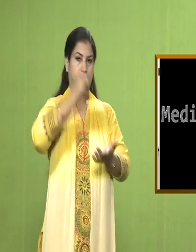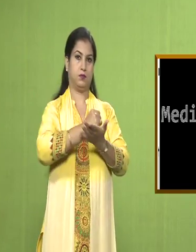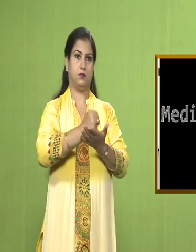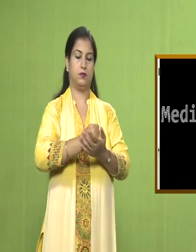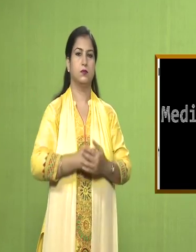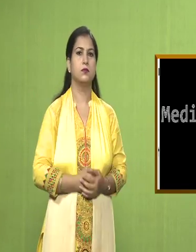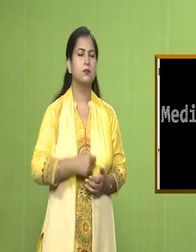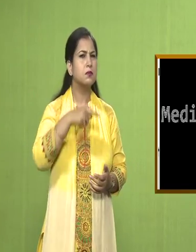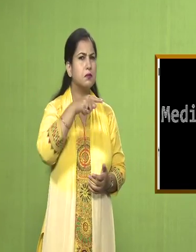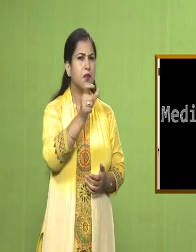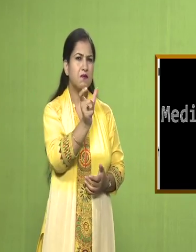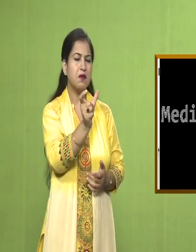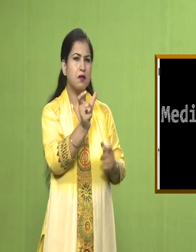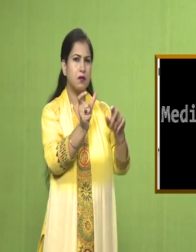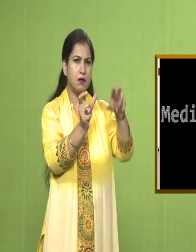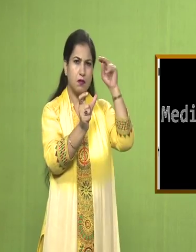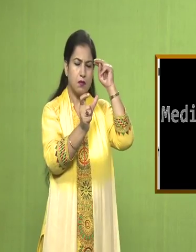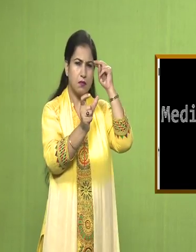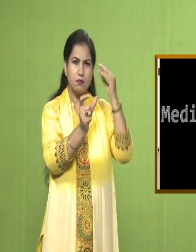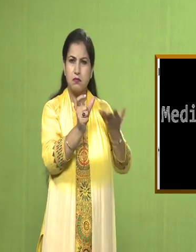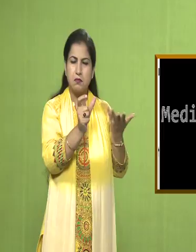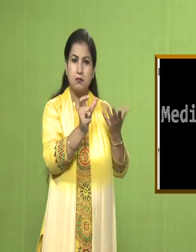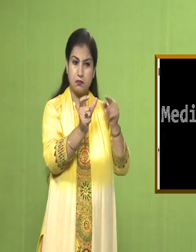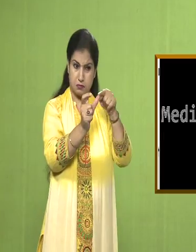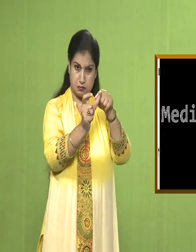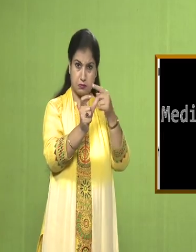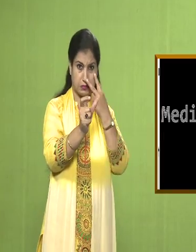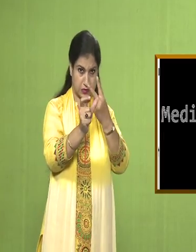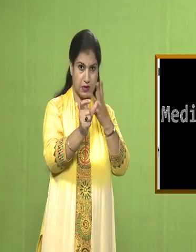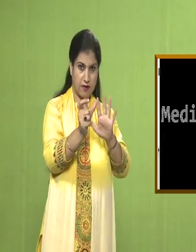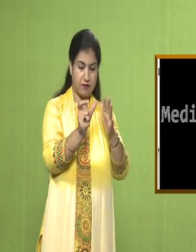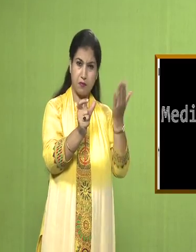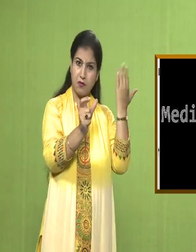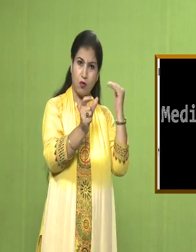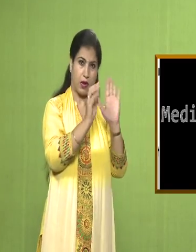Medieval age. Have you ever seen this word anywhere?